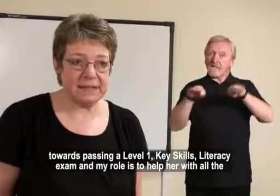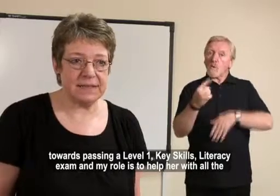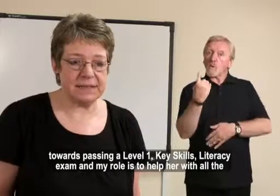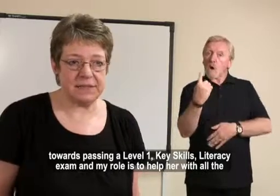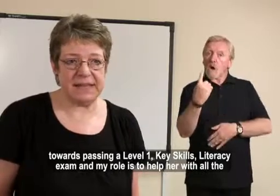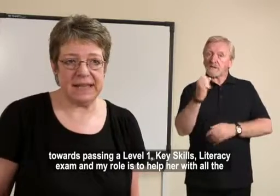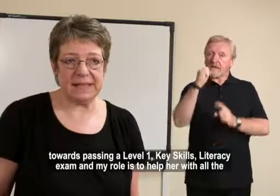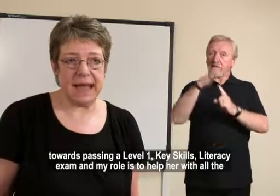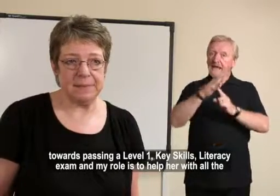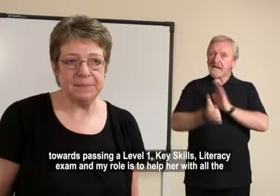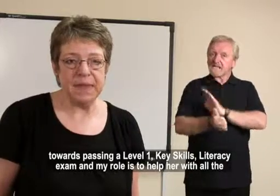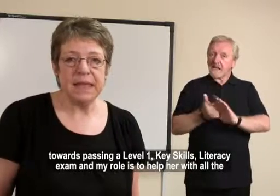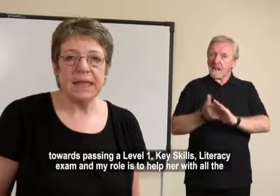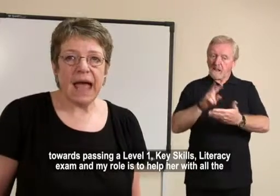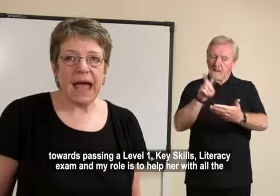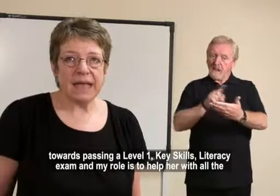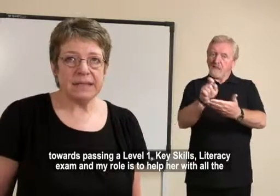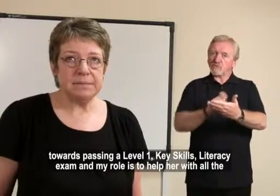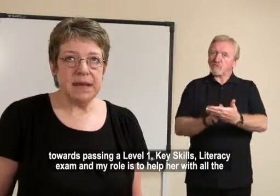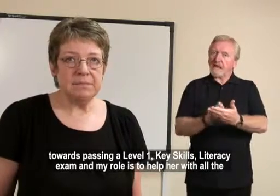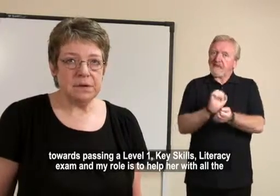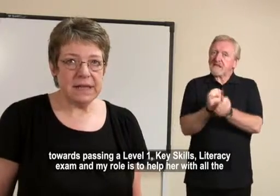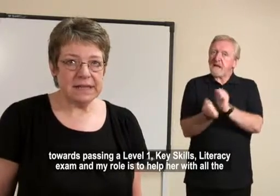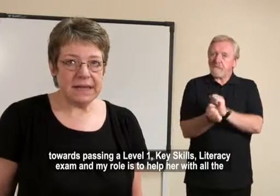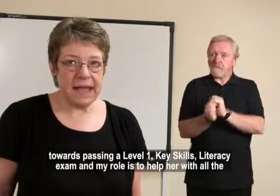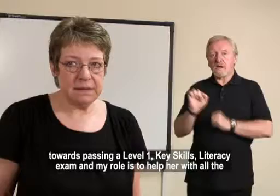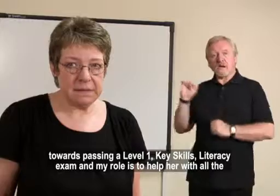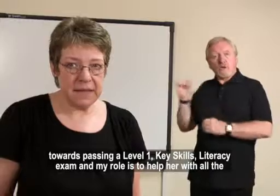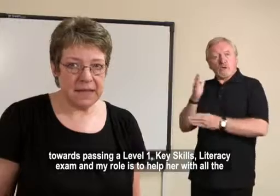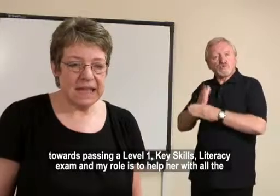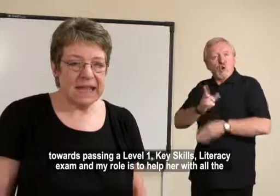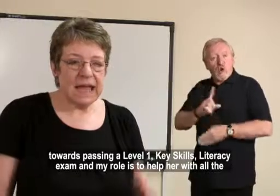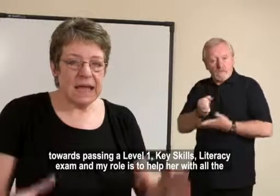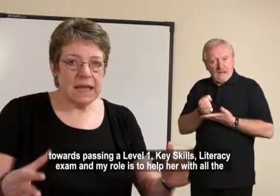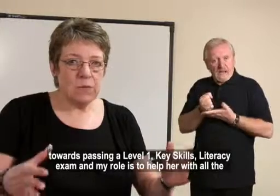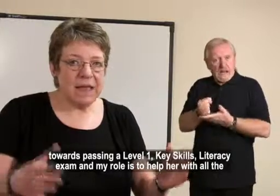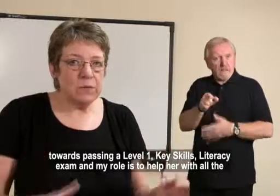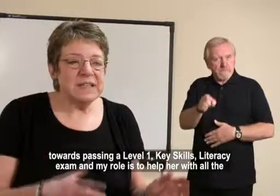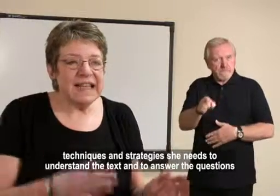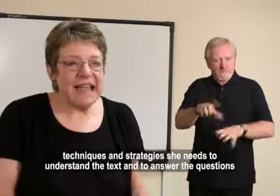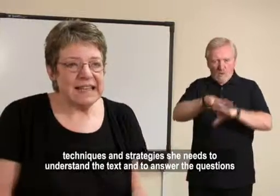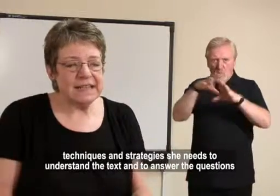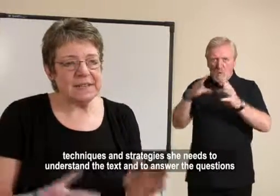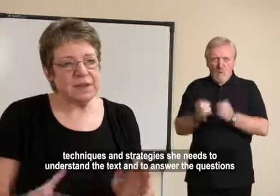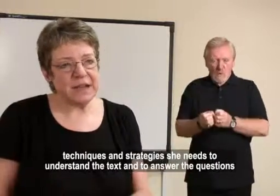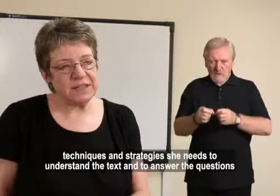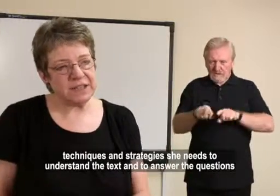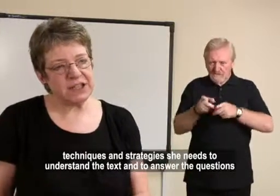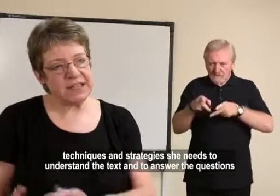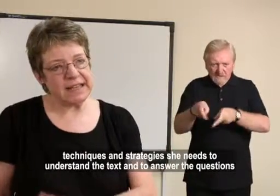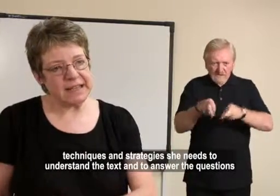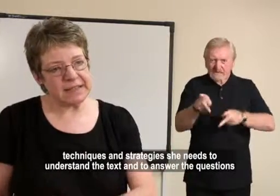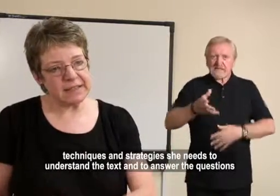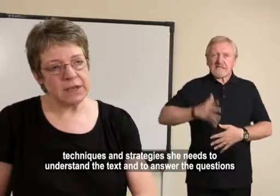key skills literacy exam. And my role is to help her with all the techniques and